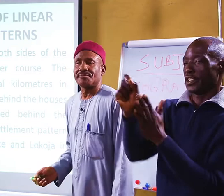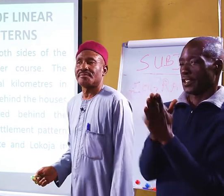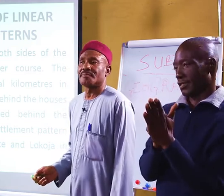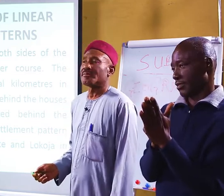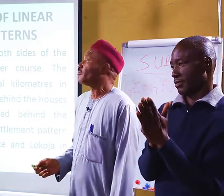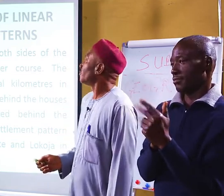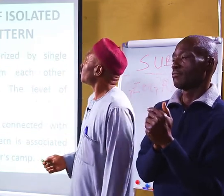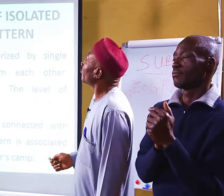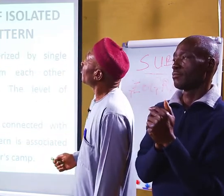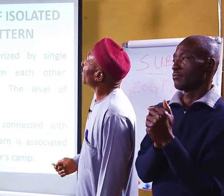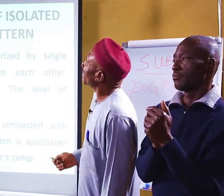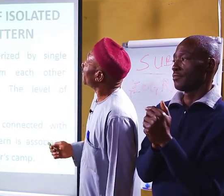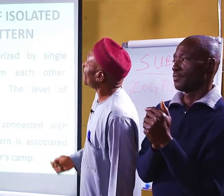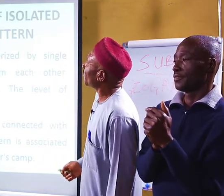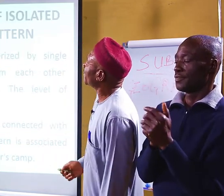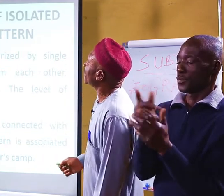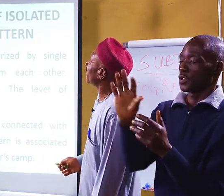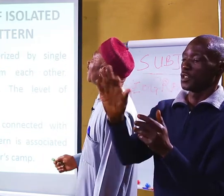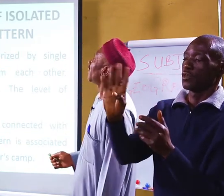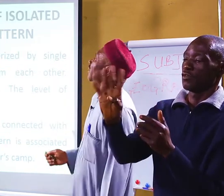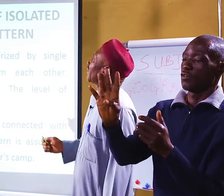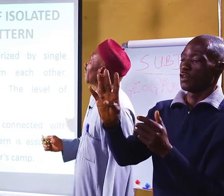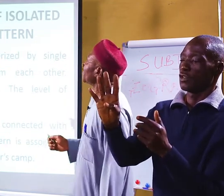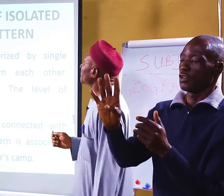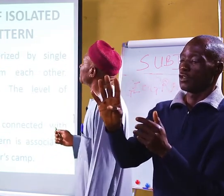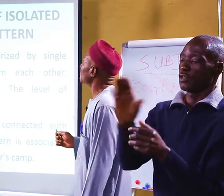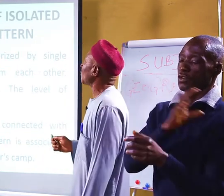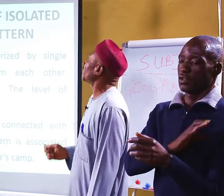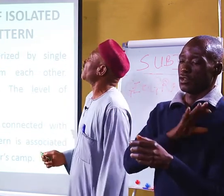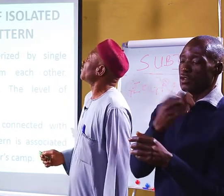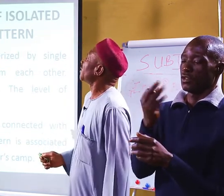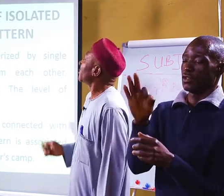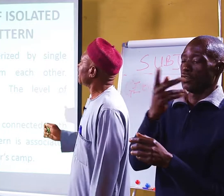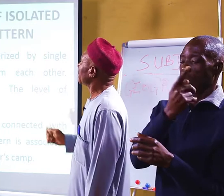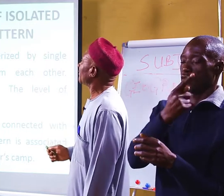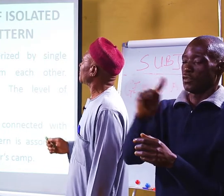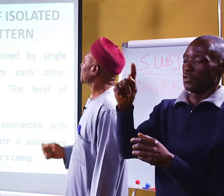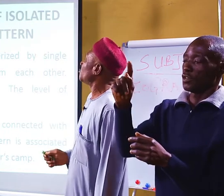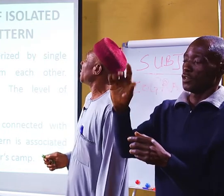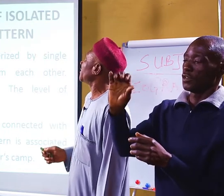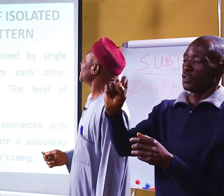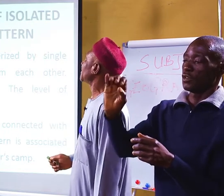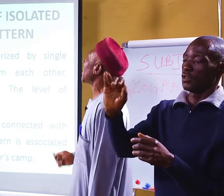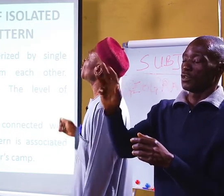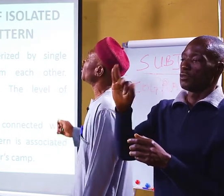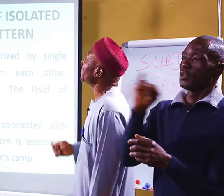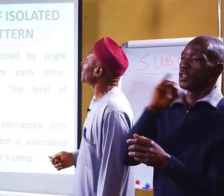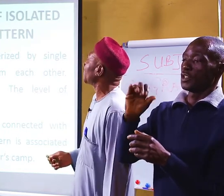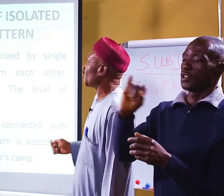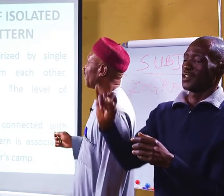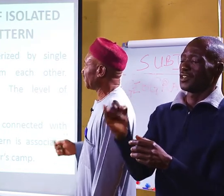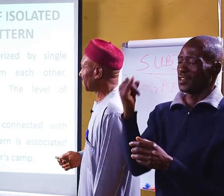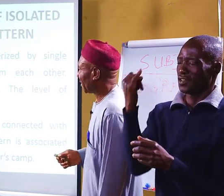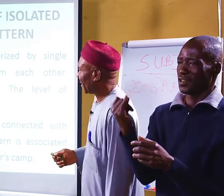State. The fourth characteristic of this kind of settlement is